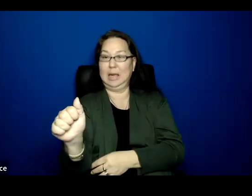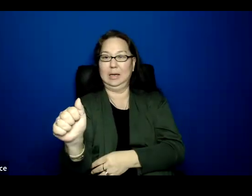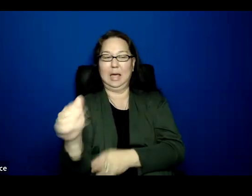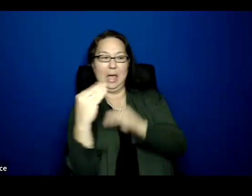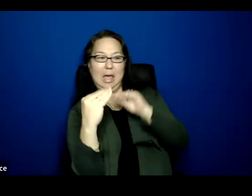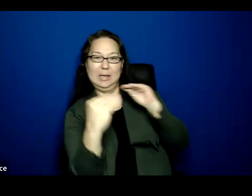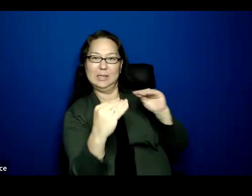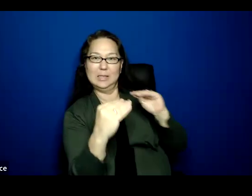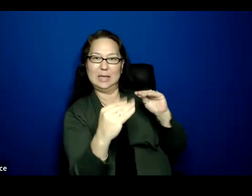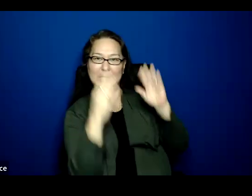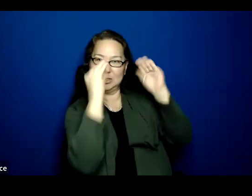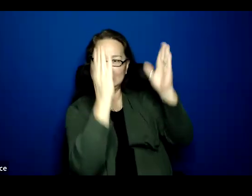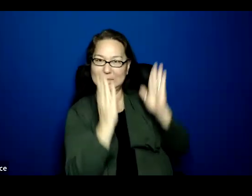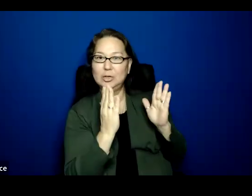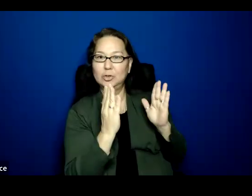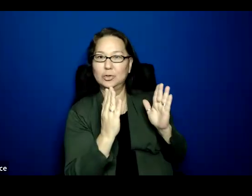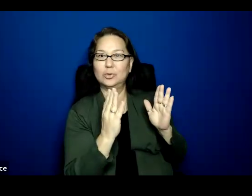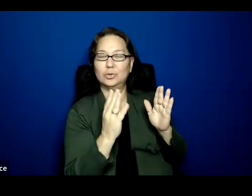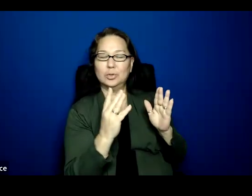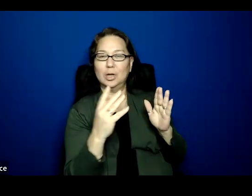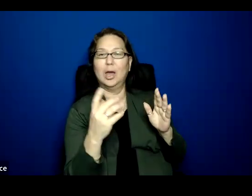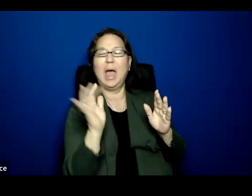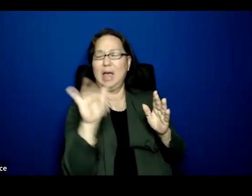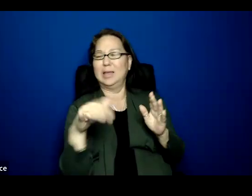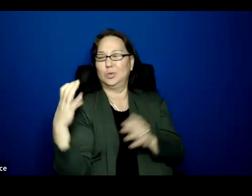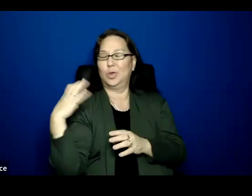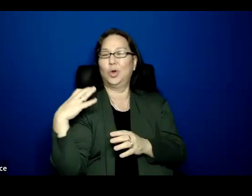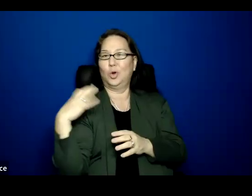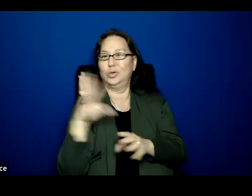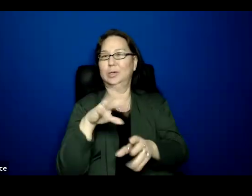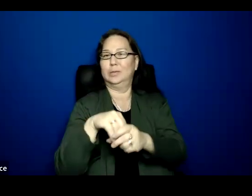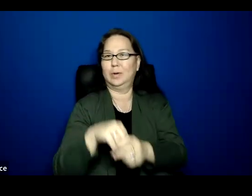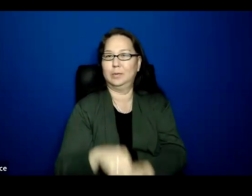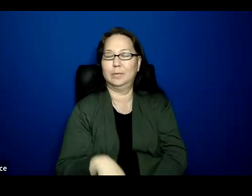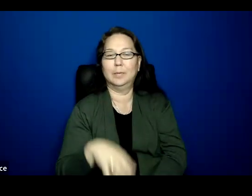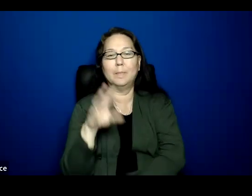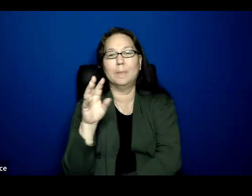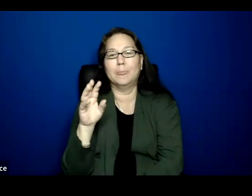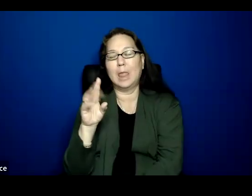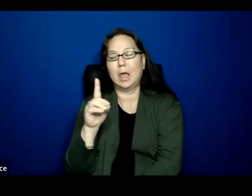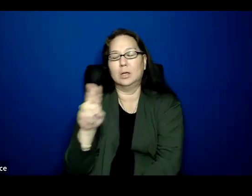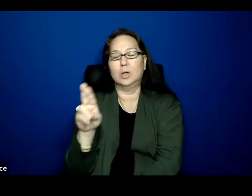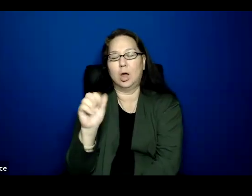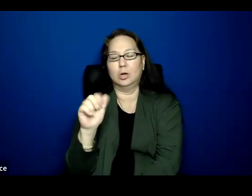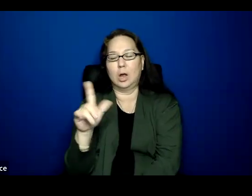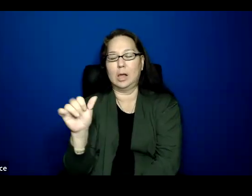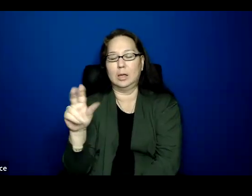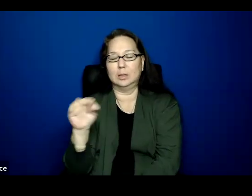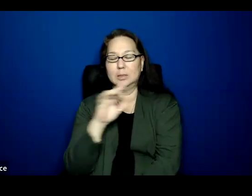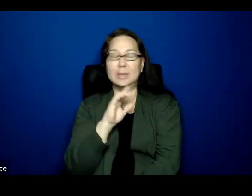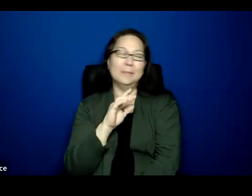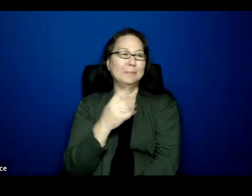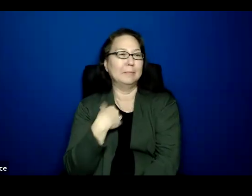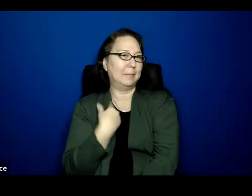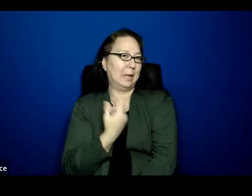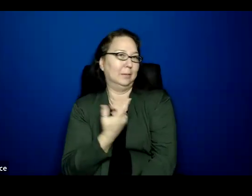that. And my last question, and it's a naive question at that, but I'm thinking